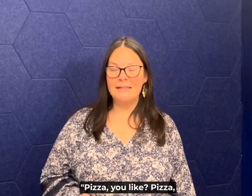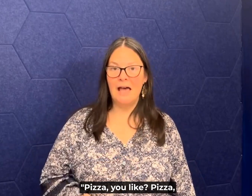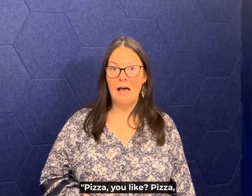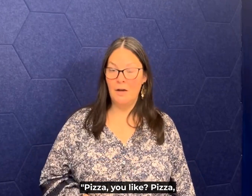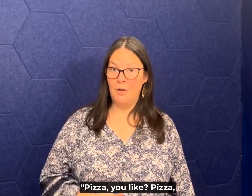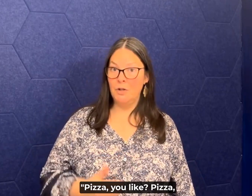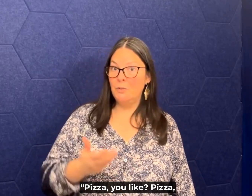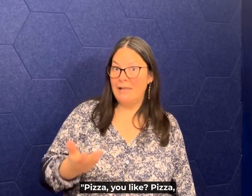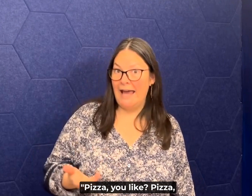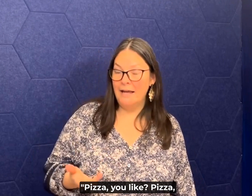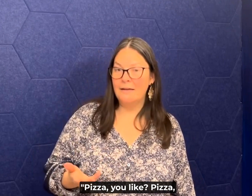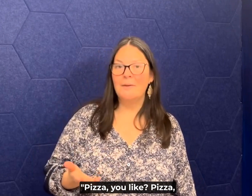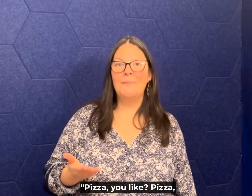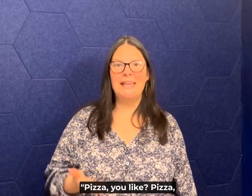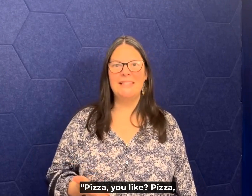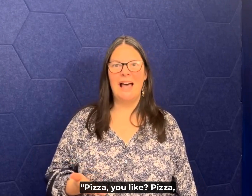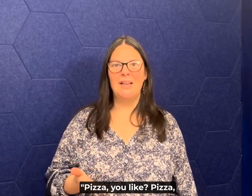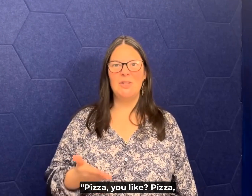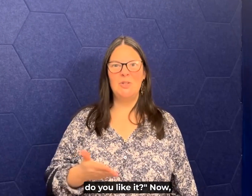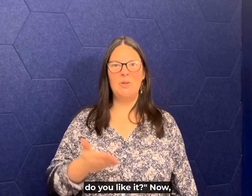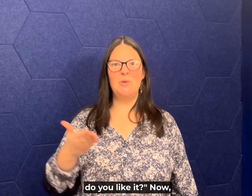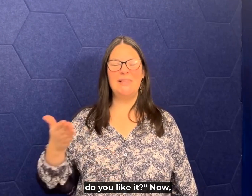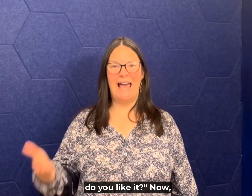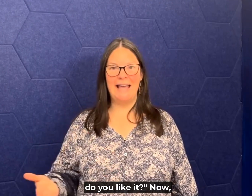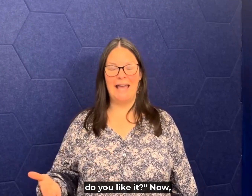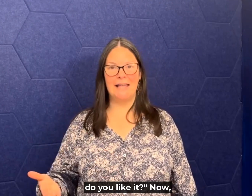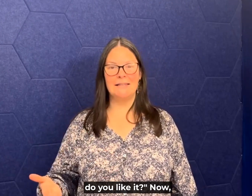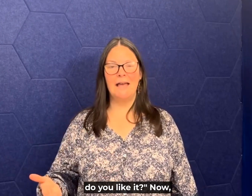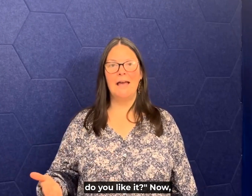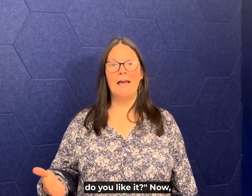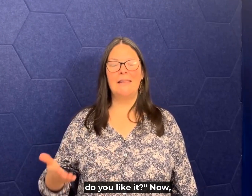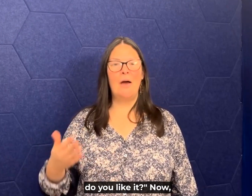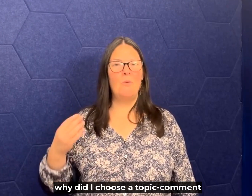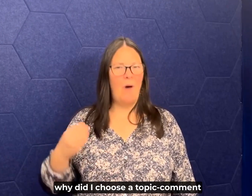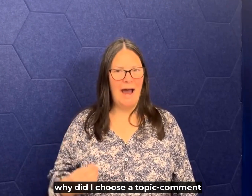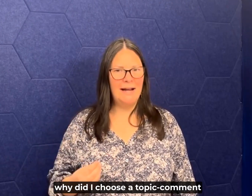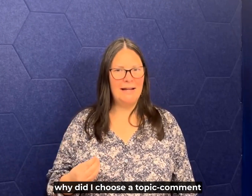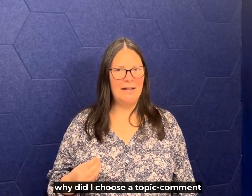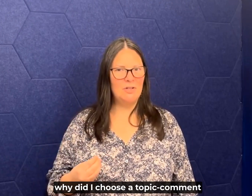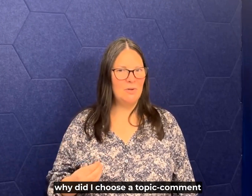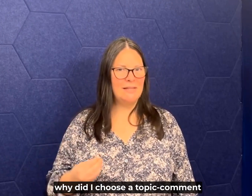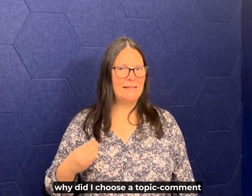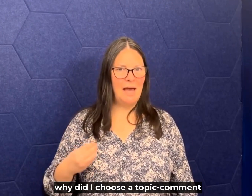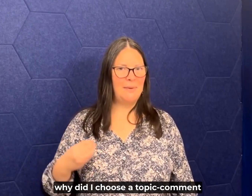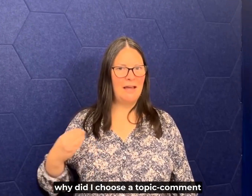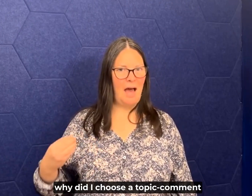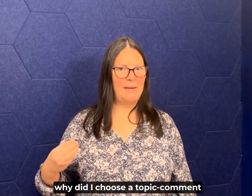Pizza, you like? Pizza, do you like it? Now, why did I choose a topic-comment style